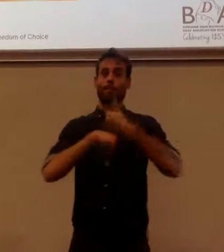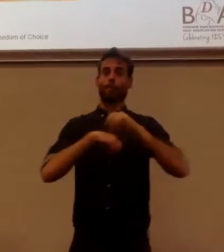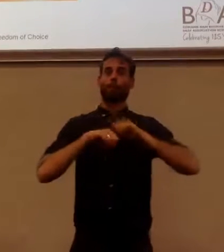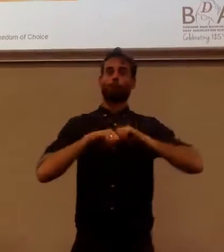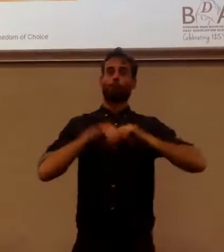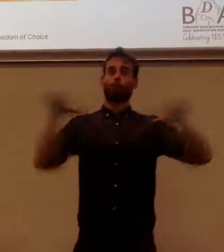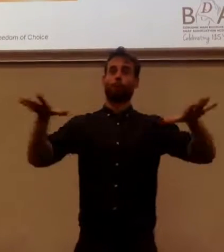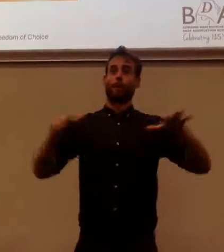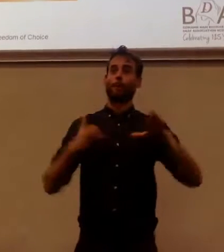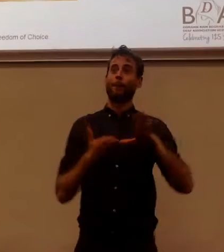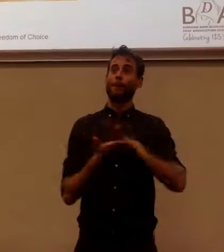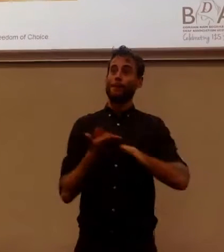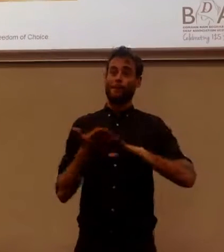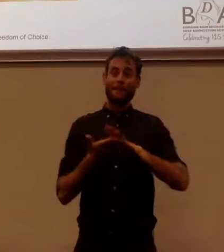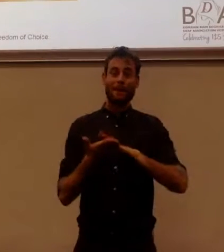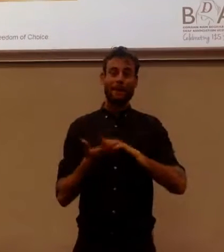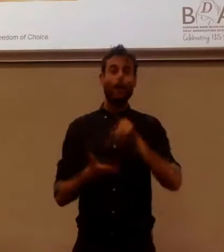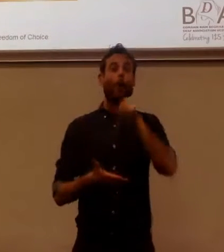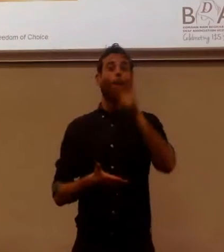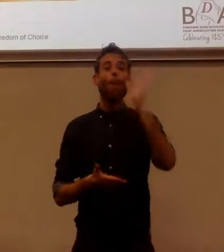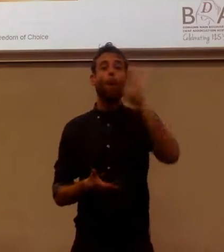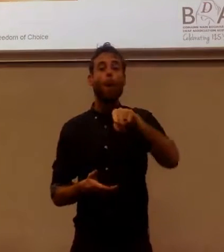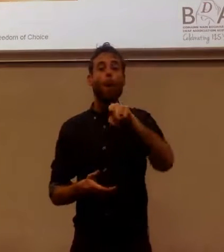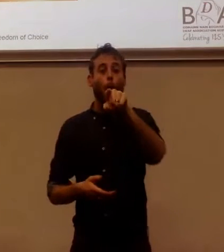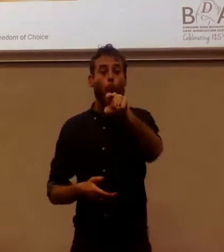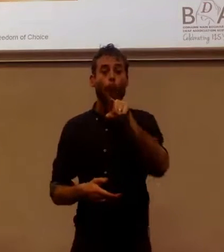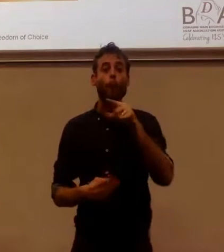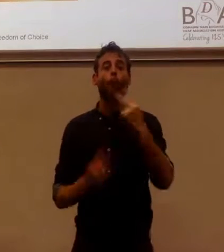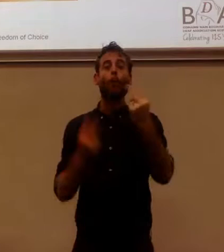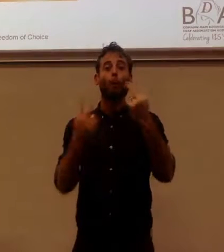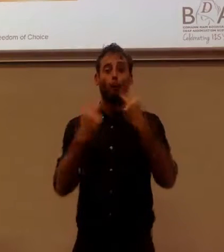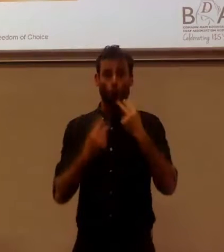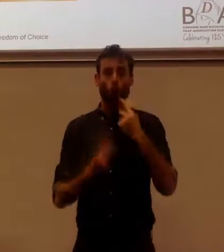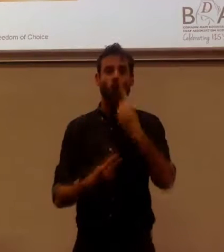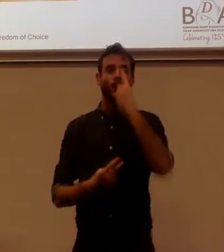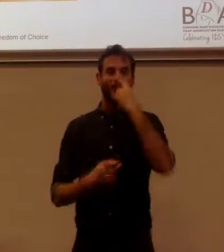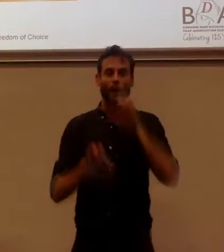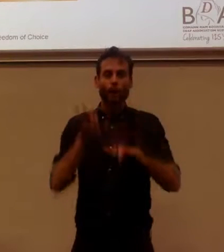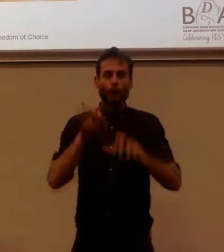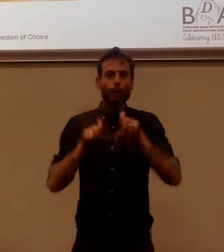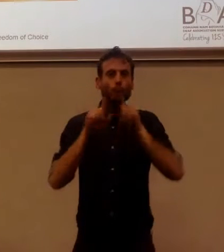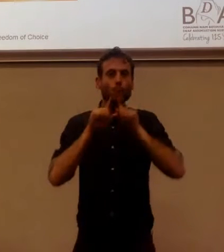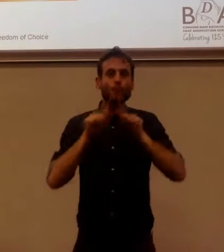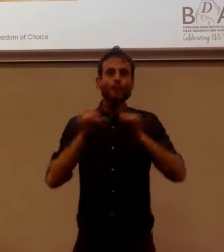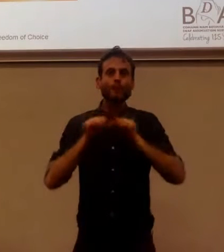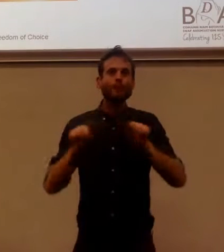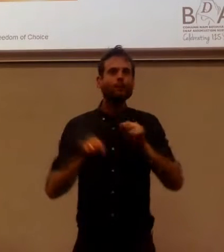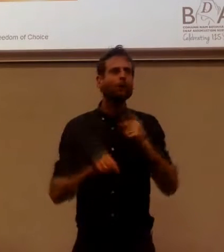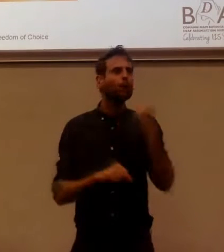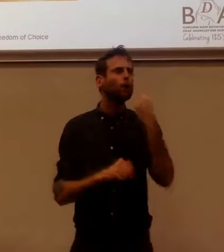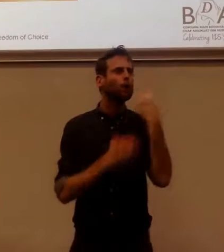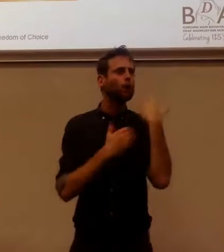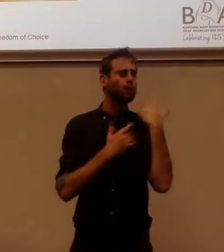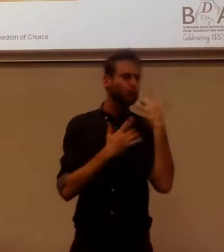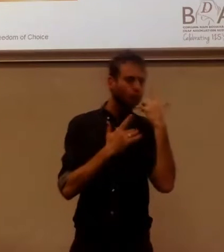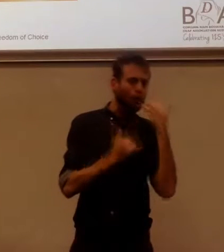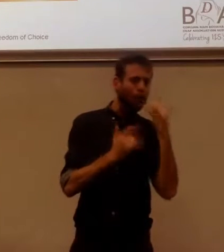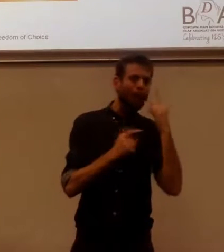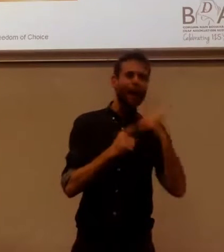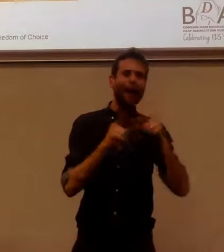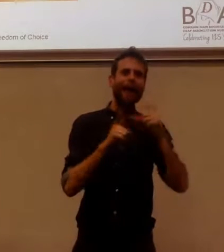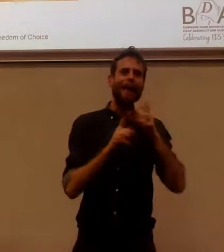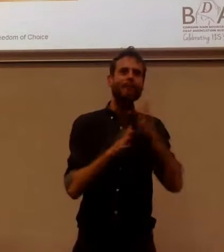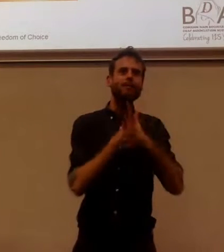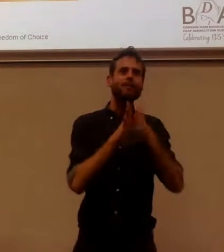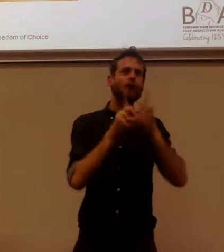to accept tweets if you are. Can I just check who's monitoring the exciting tweets at the